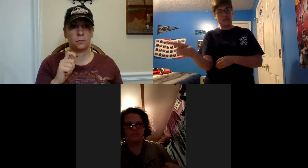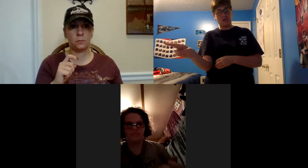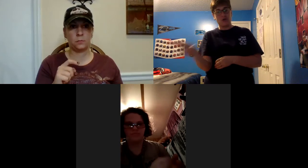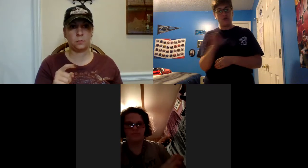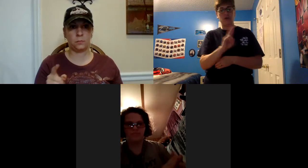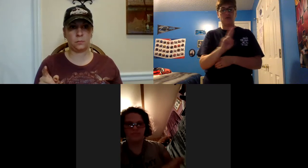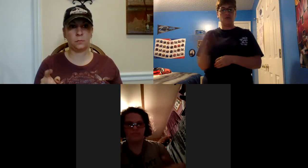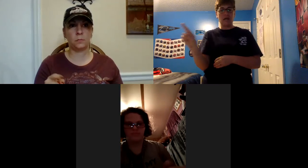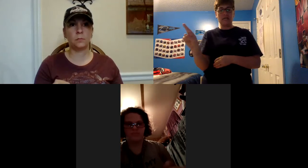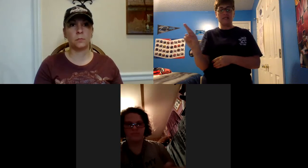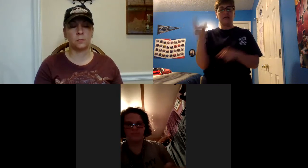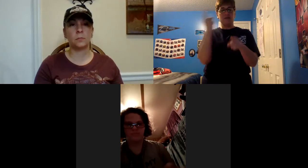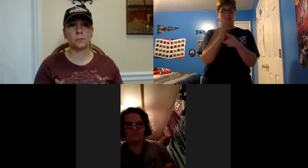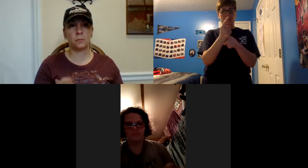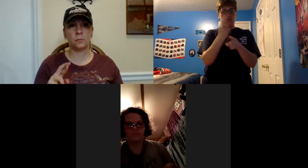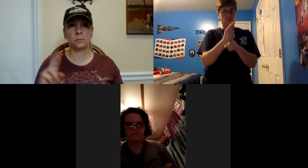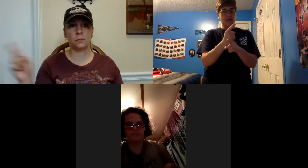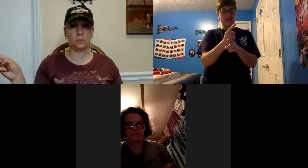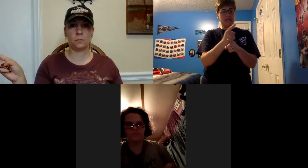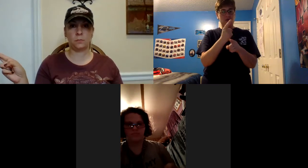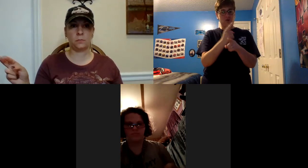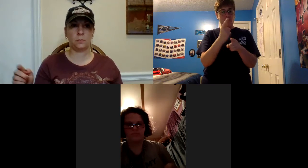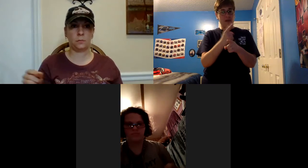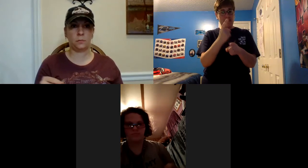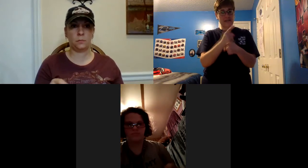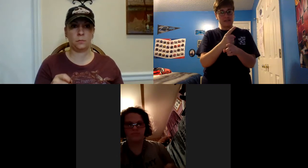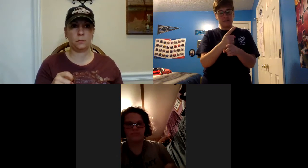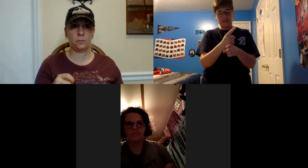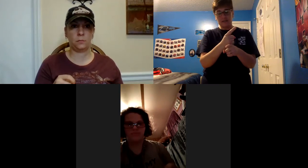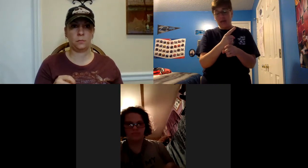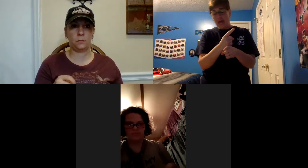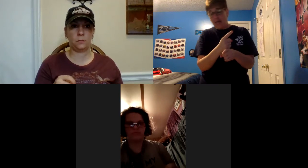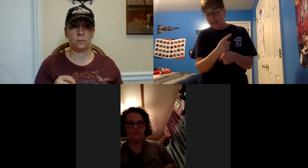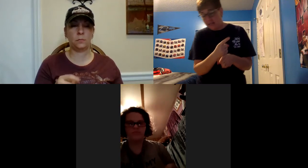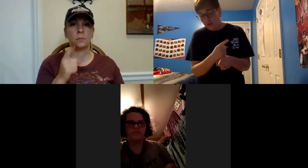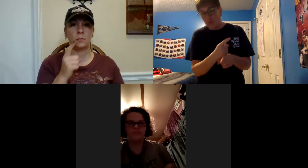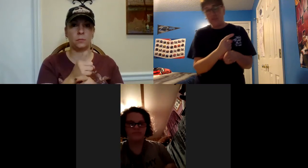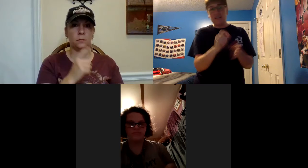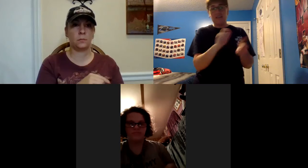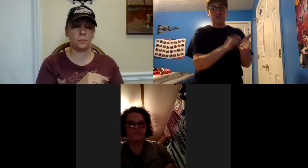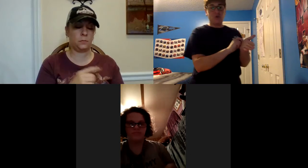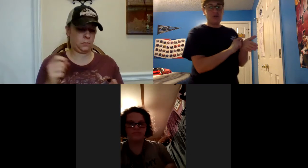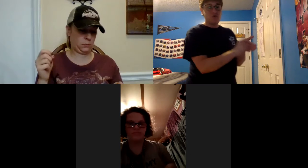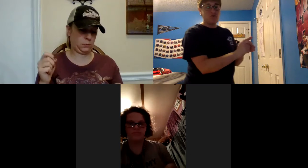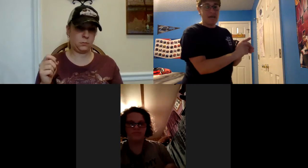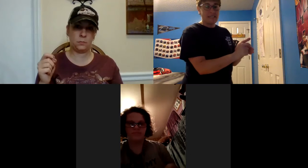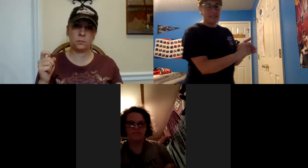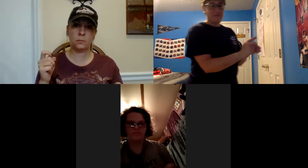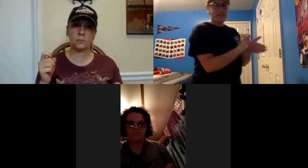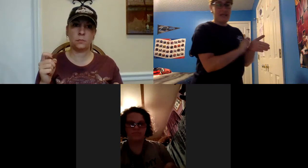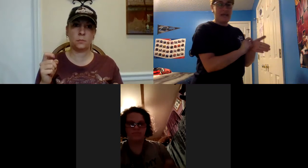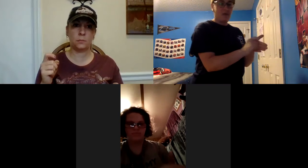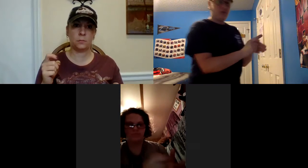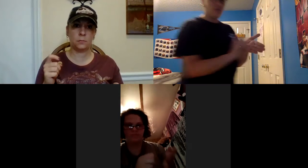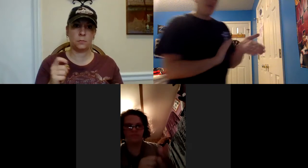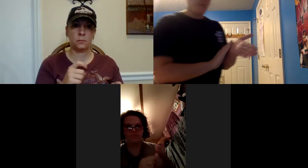right turn, right versus right and you're correct. And then we've got that you're going to write